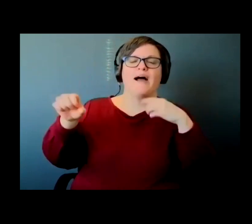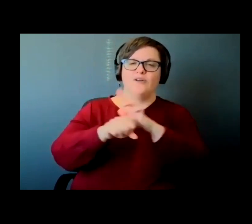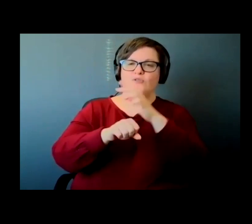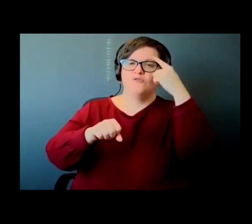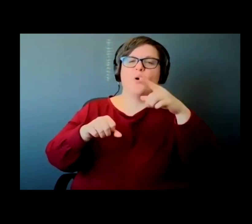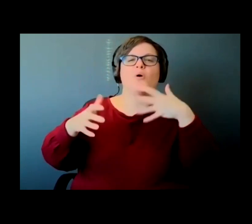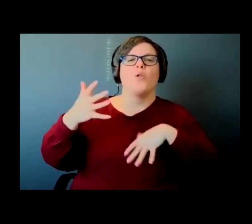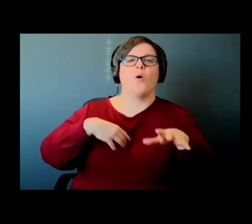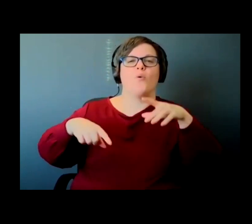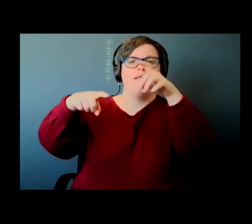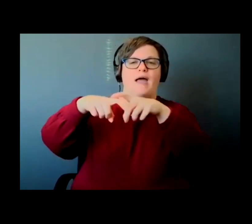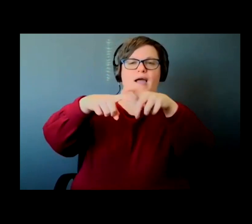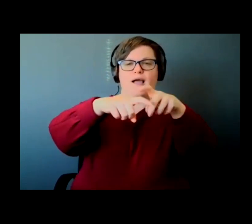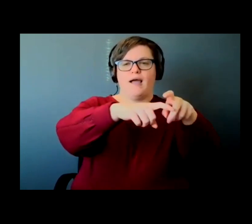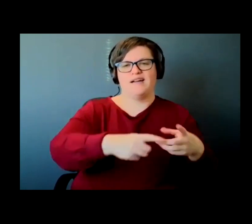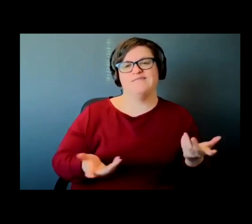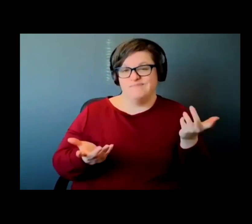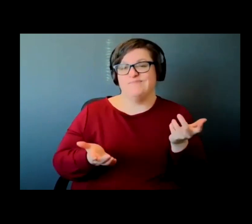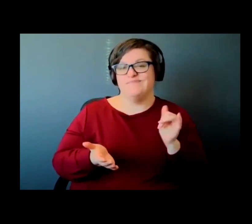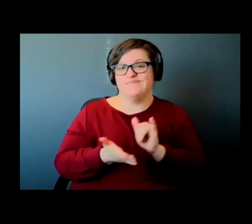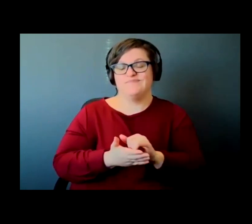that's kind of what I did.